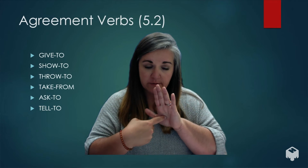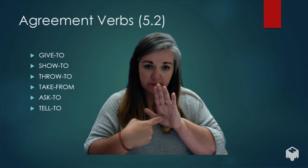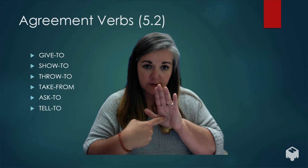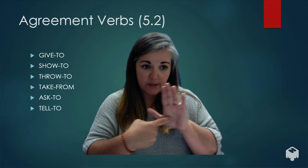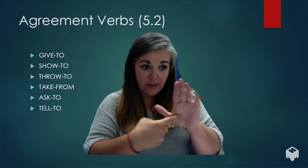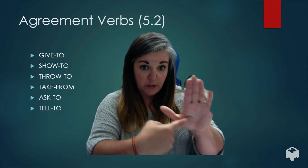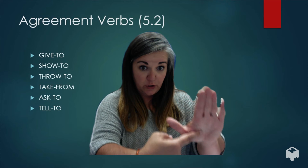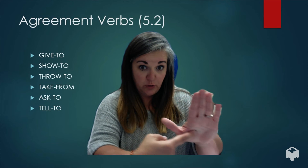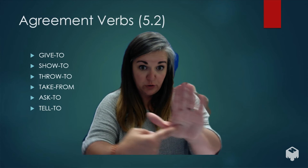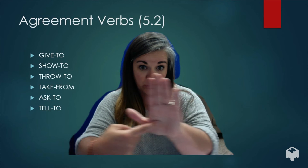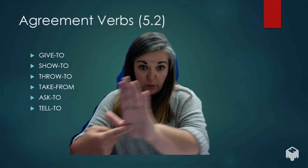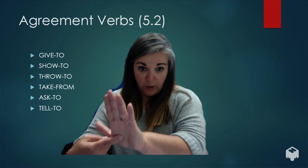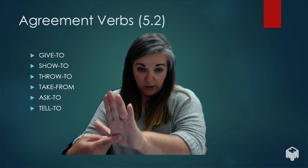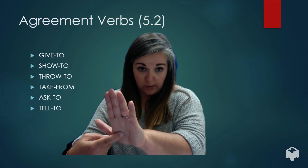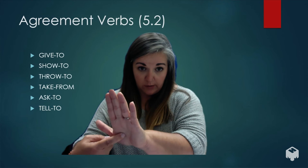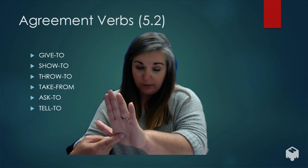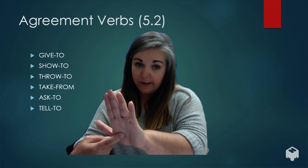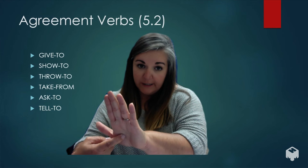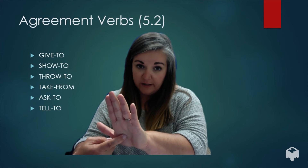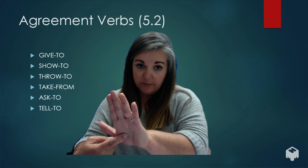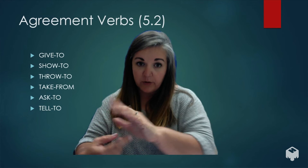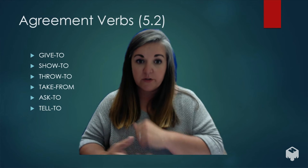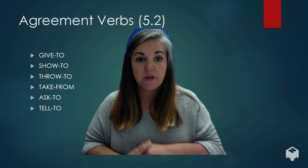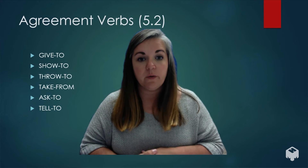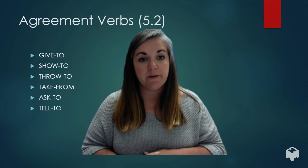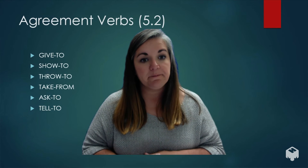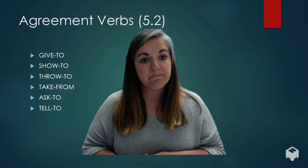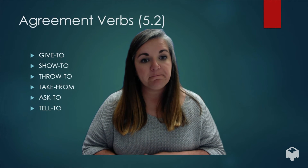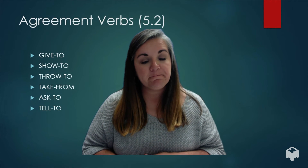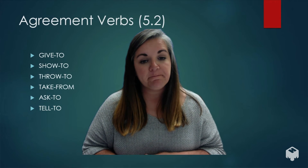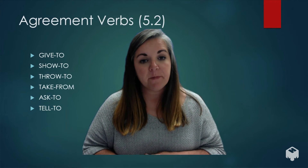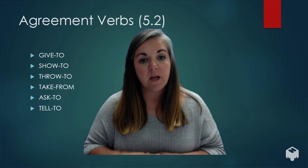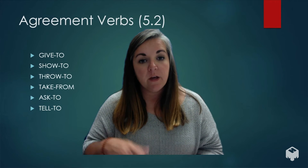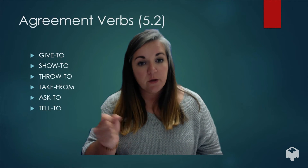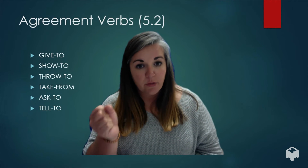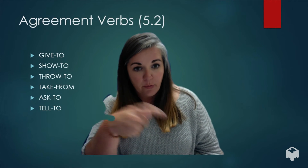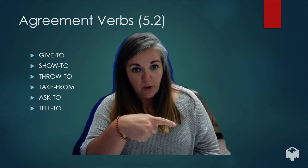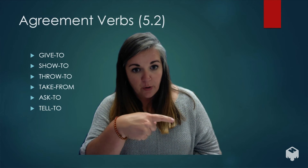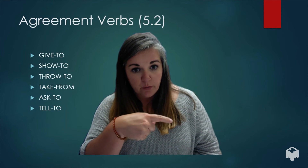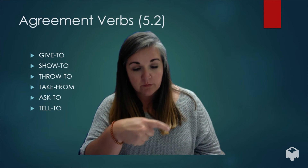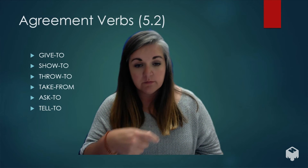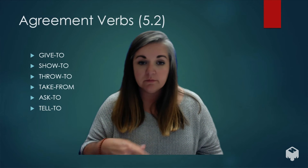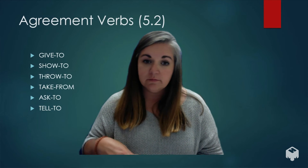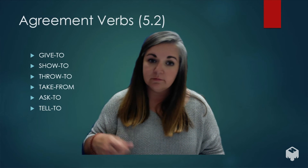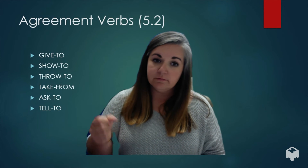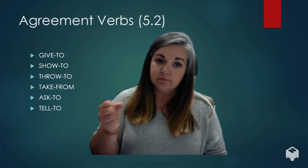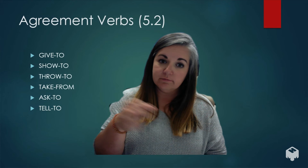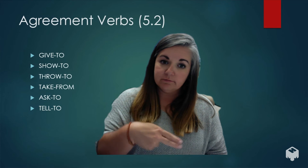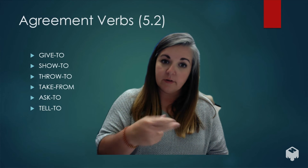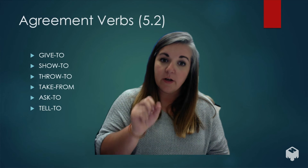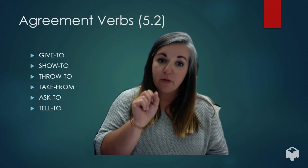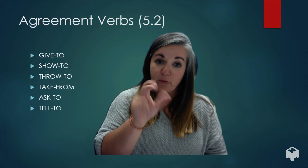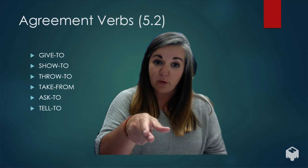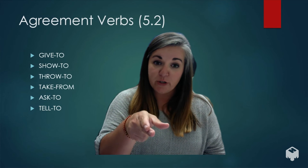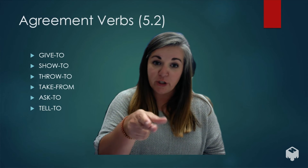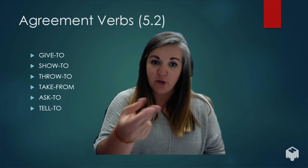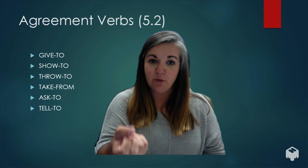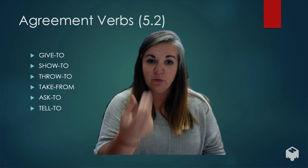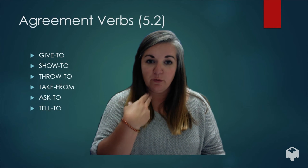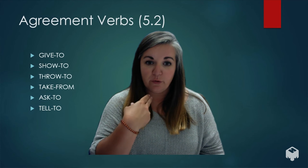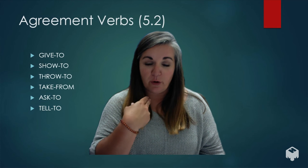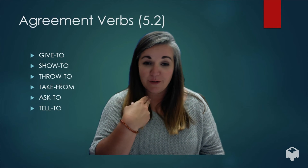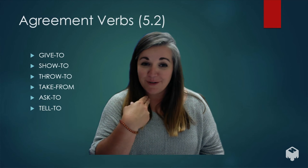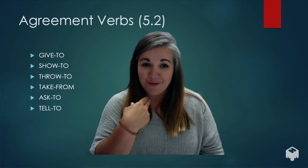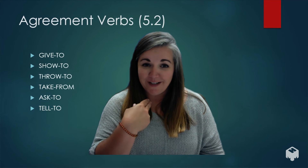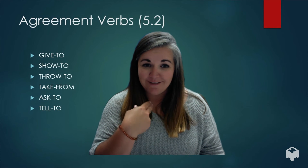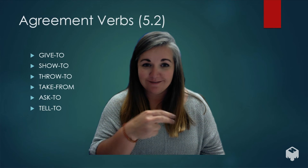me, you show her or him or so on. Throw it to